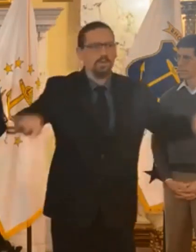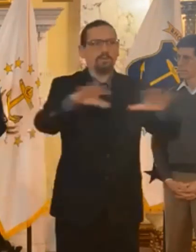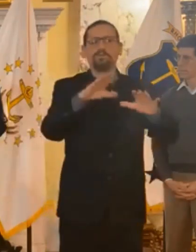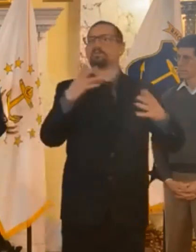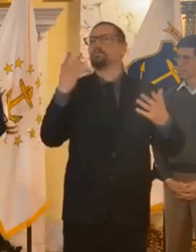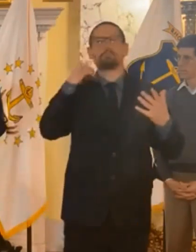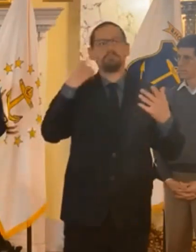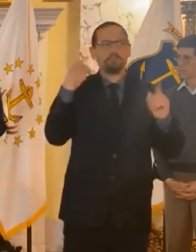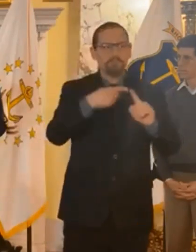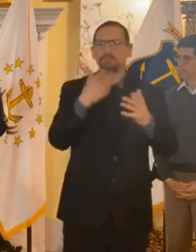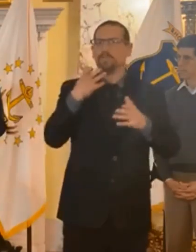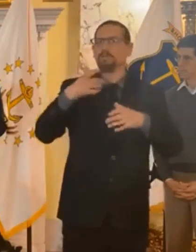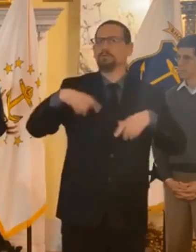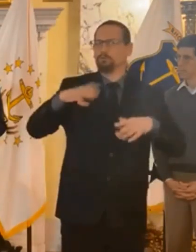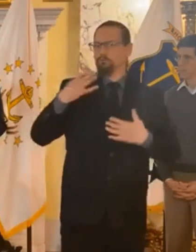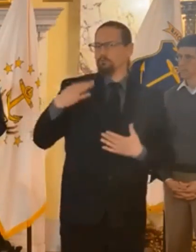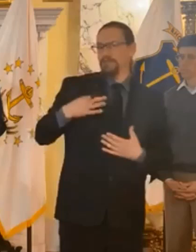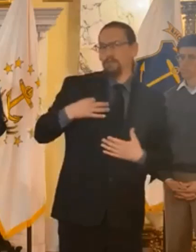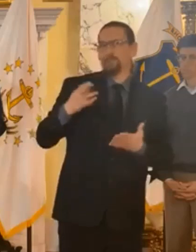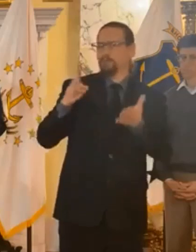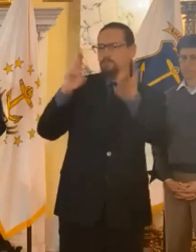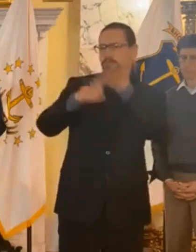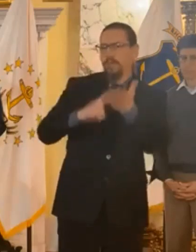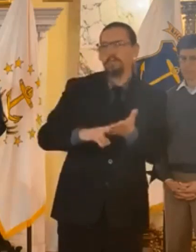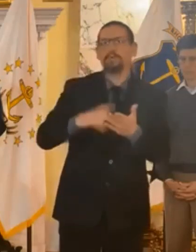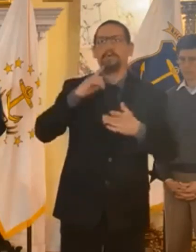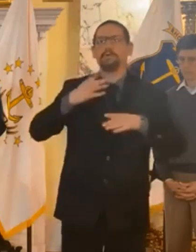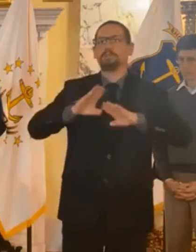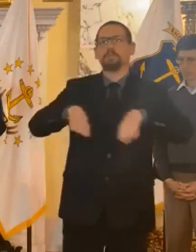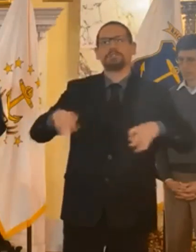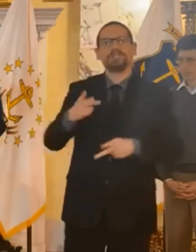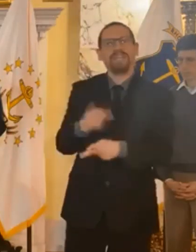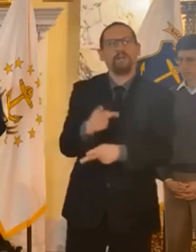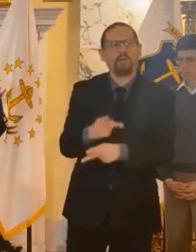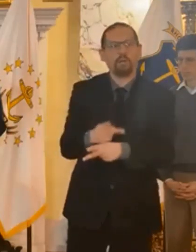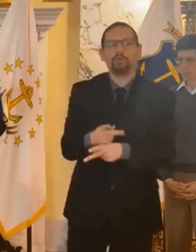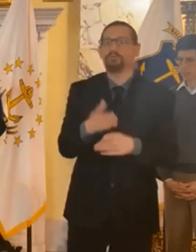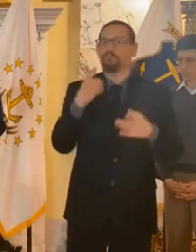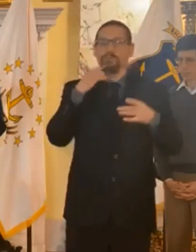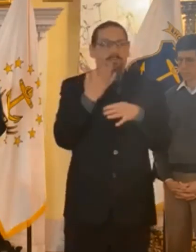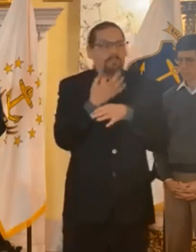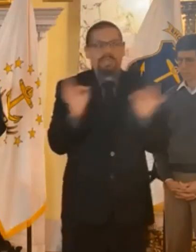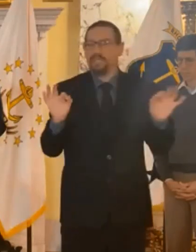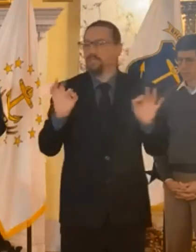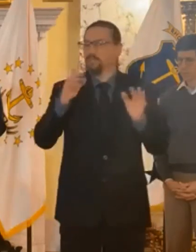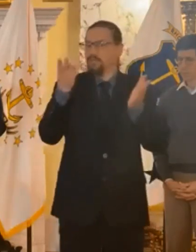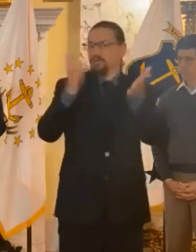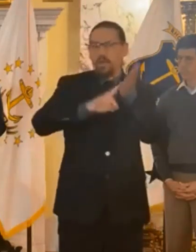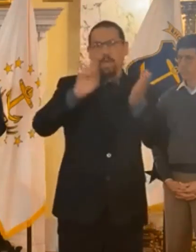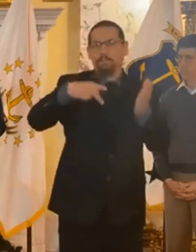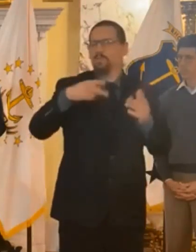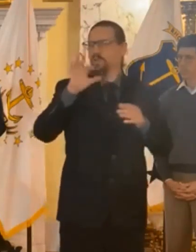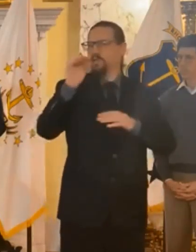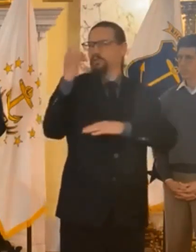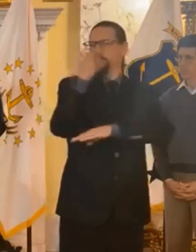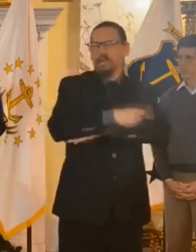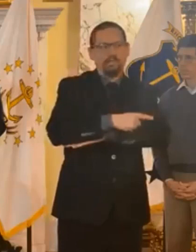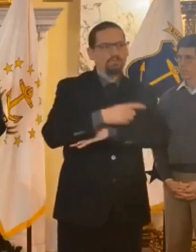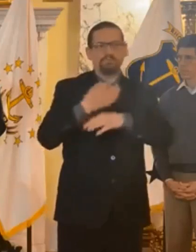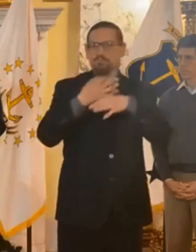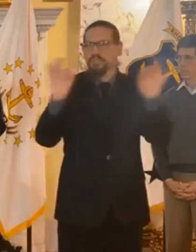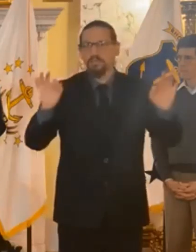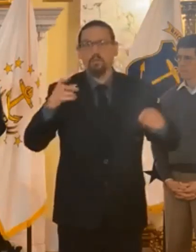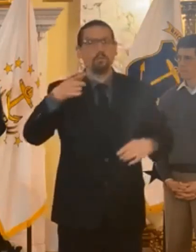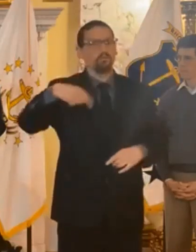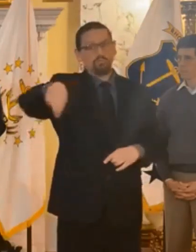care.com. It's free to sign up. Care.com has waived the fee. You can even find a volunteer babysitter or